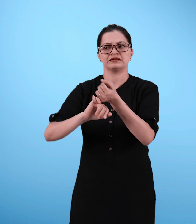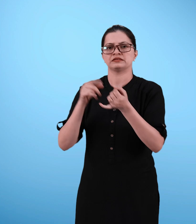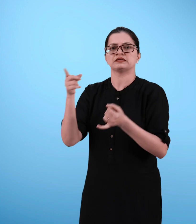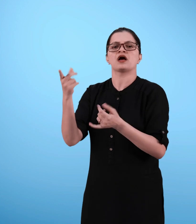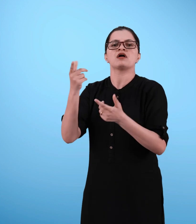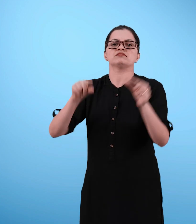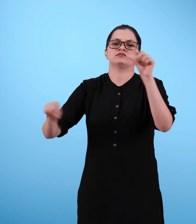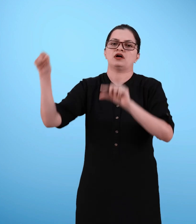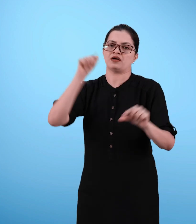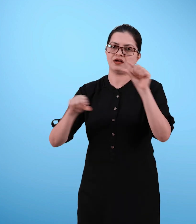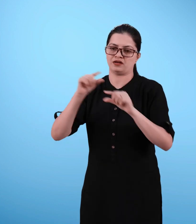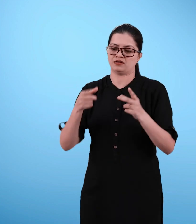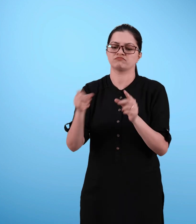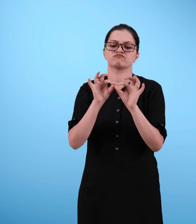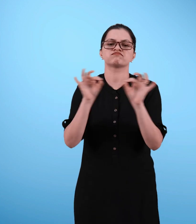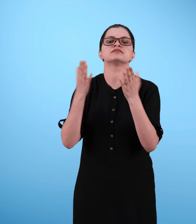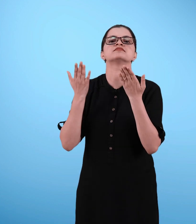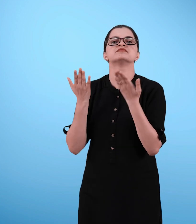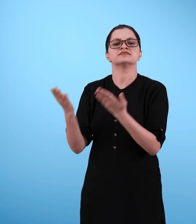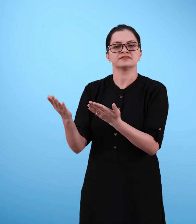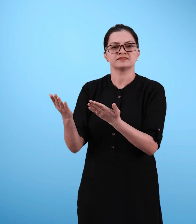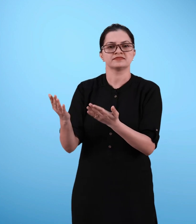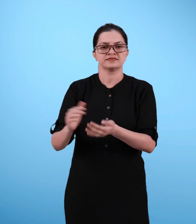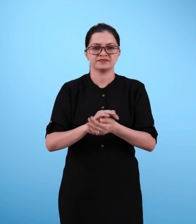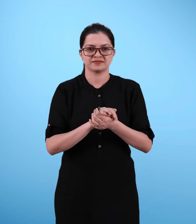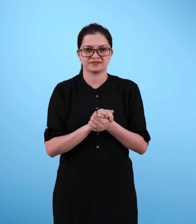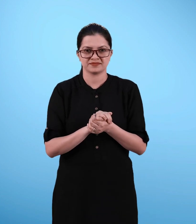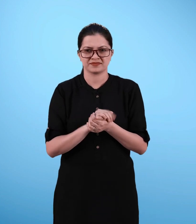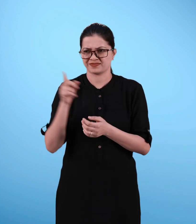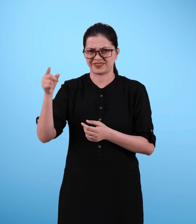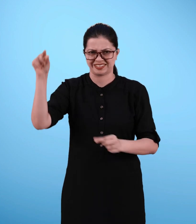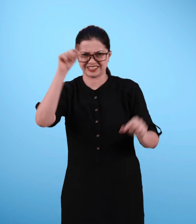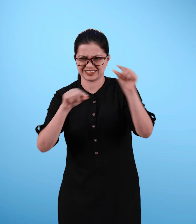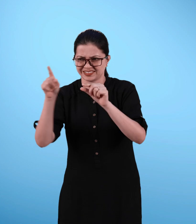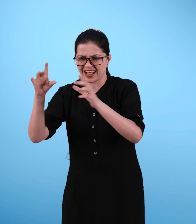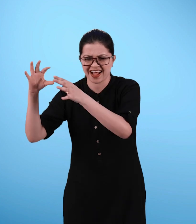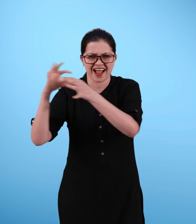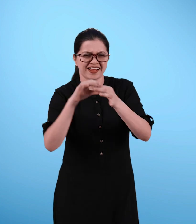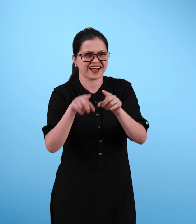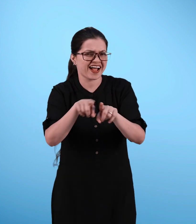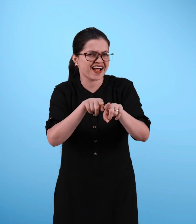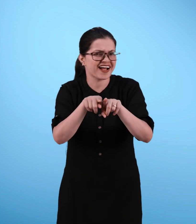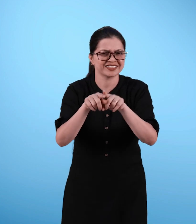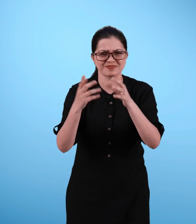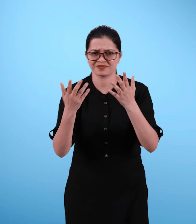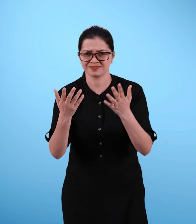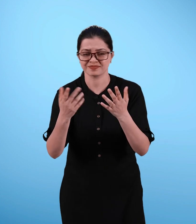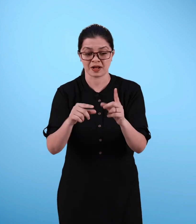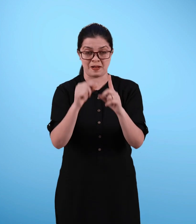Start. These are called synthetic fibers. Some examples of synthetic fibers are